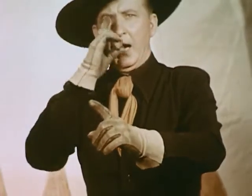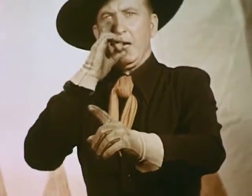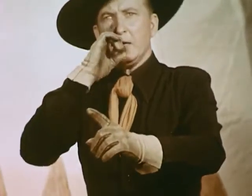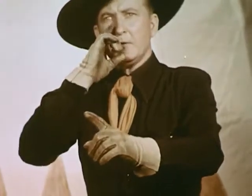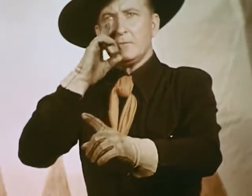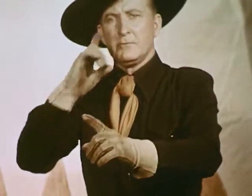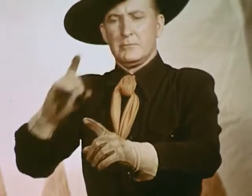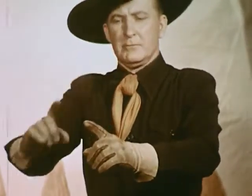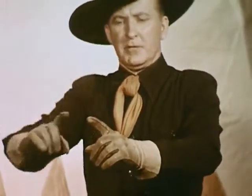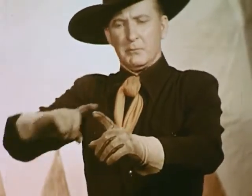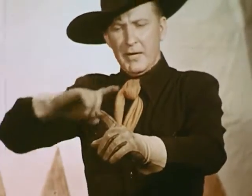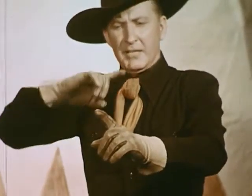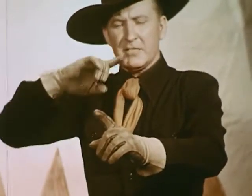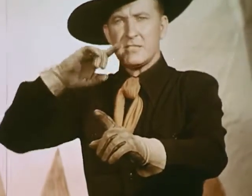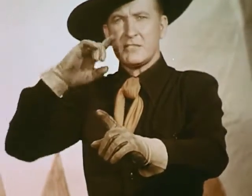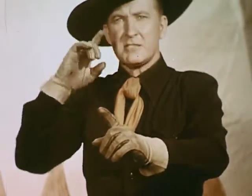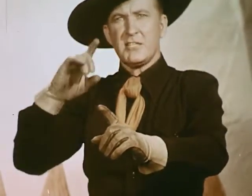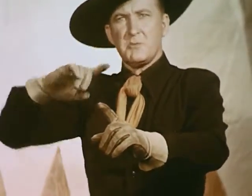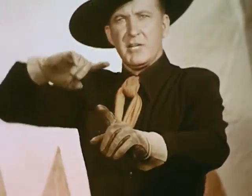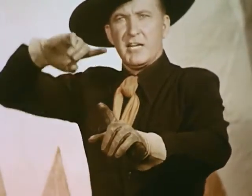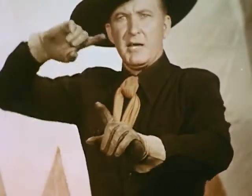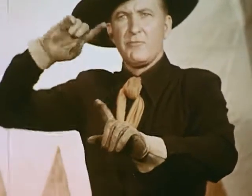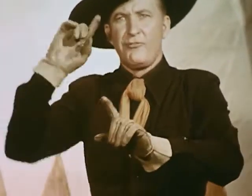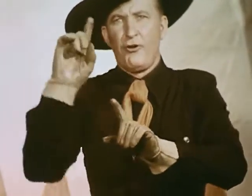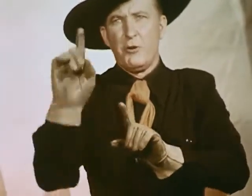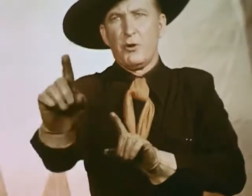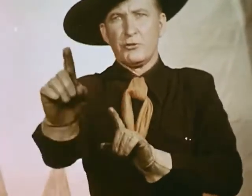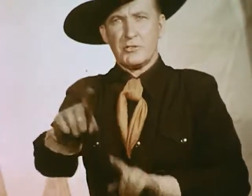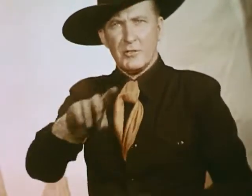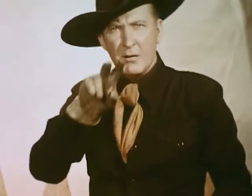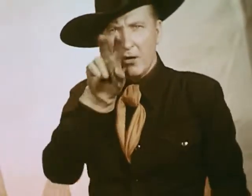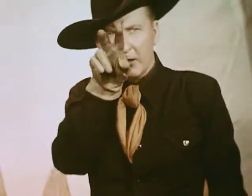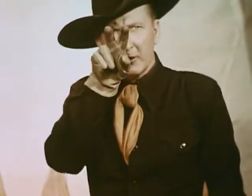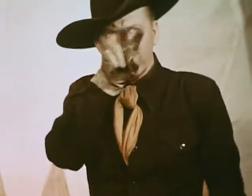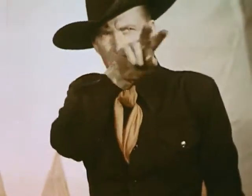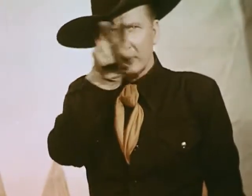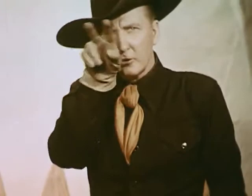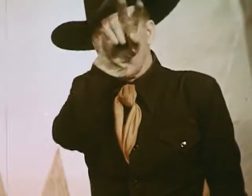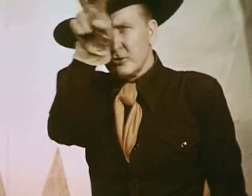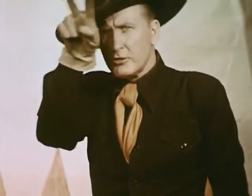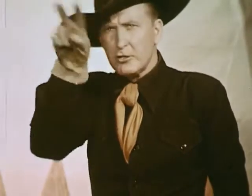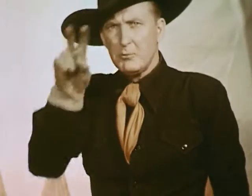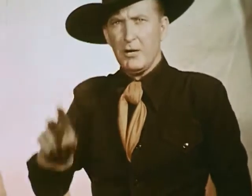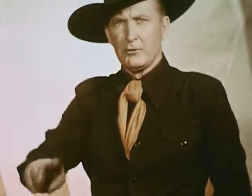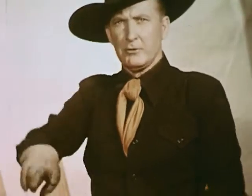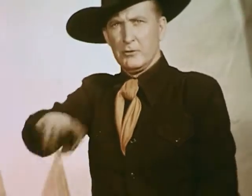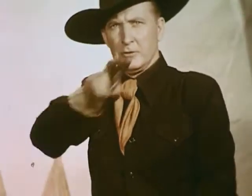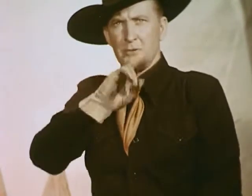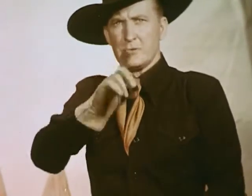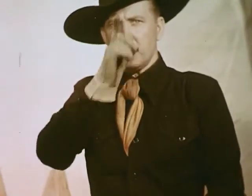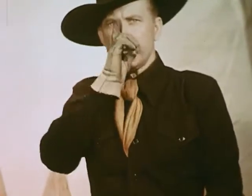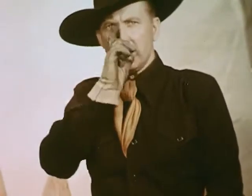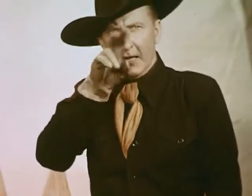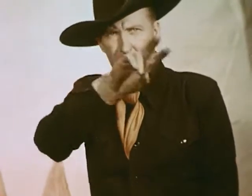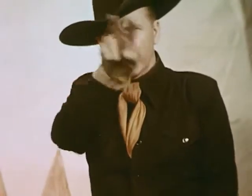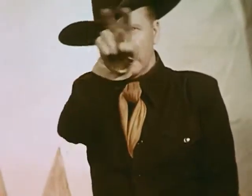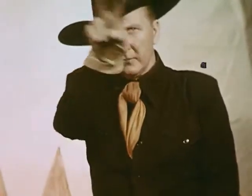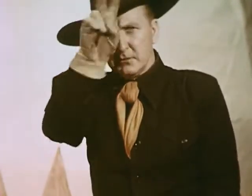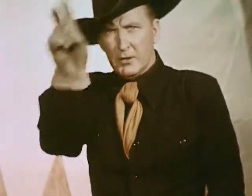I, and mighty in this sense, meaning I'm foremost. I'm a hunter, to look above. So he said, I